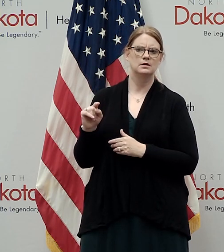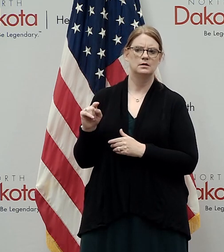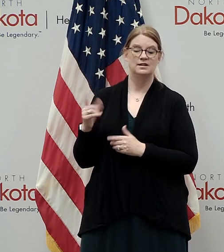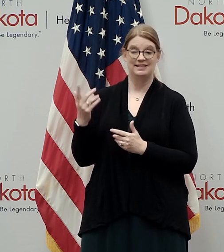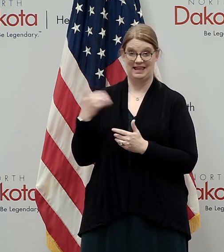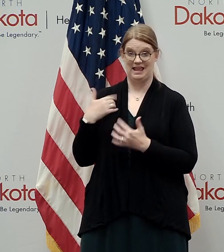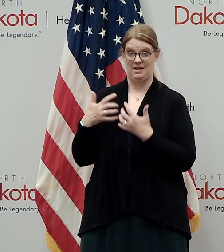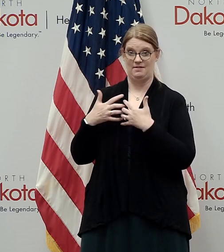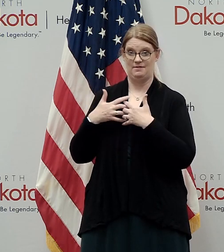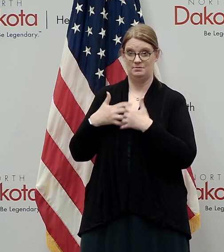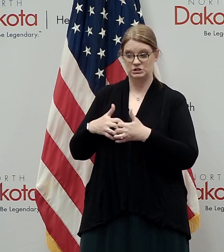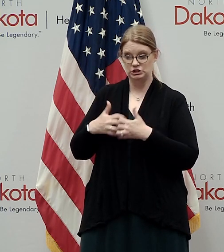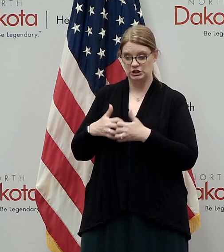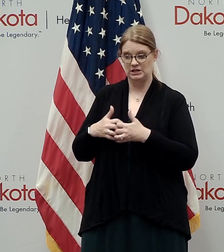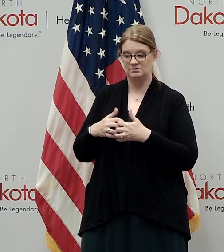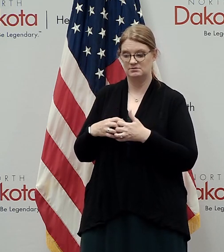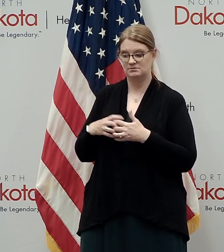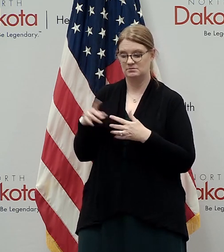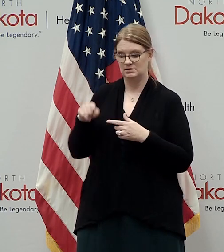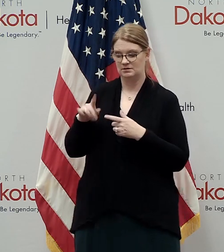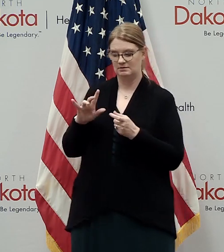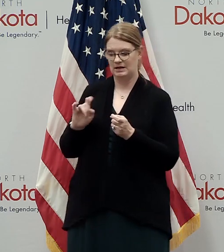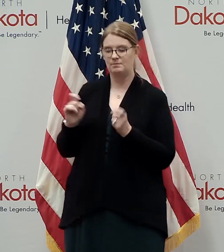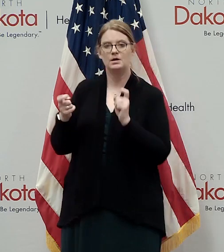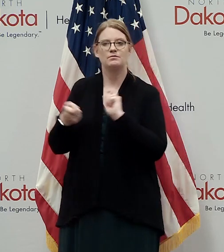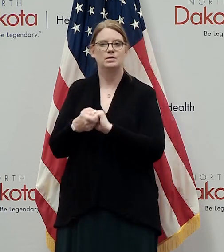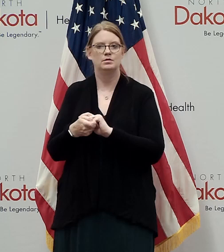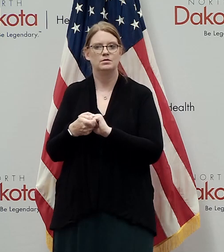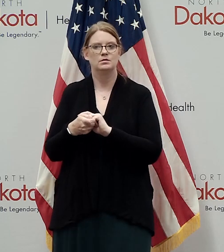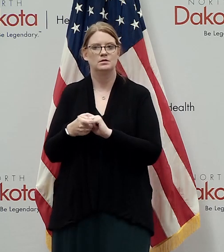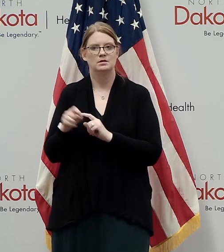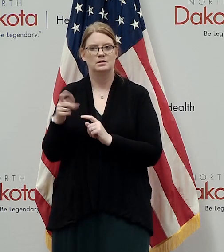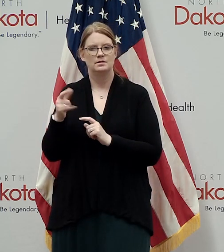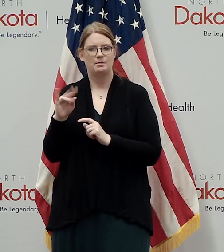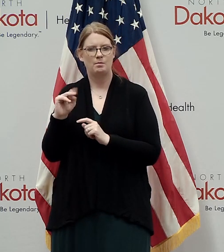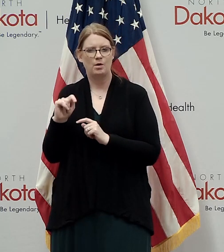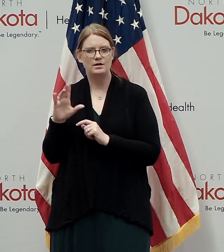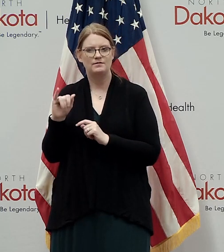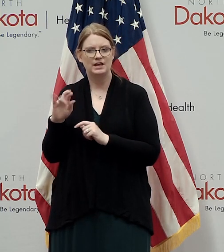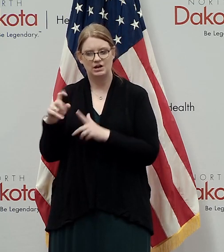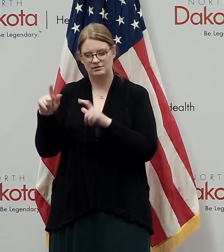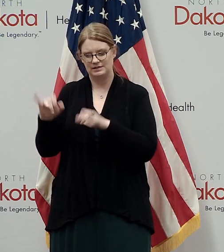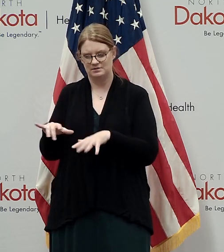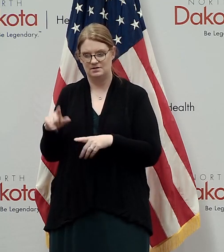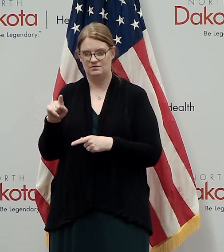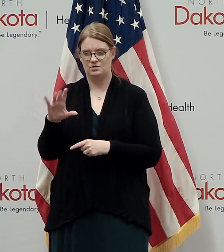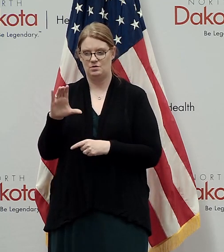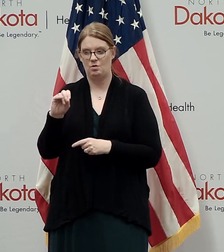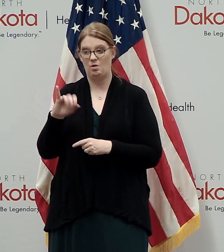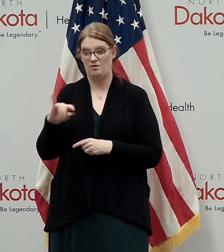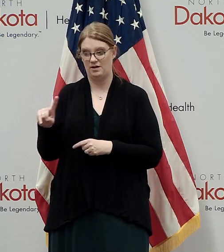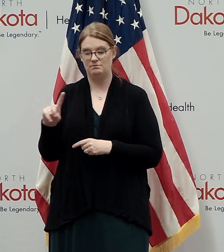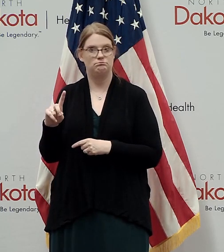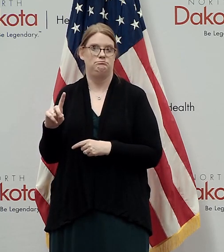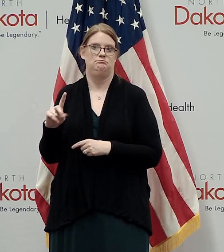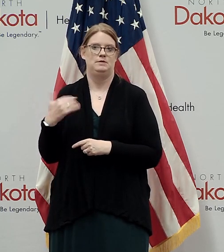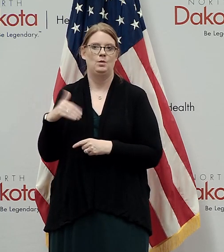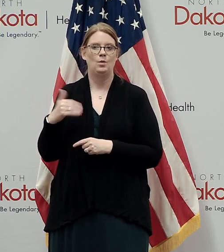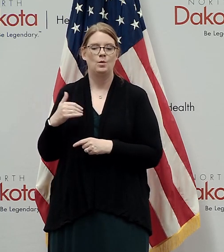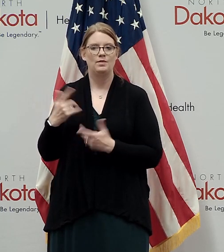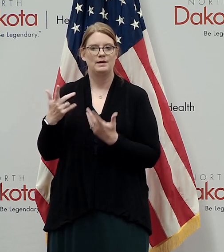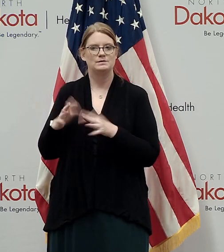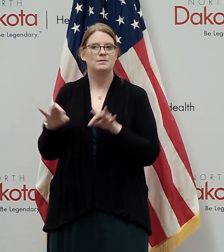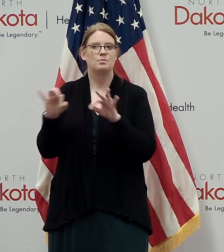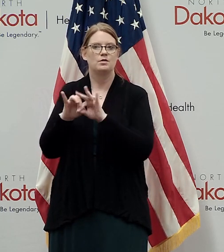existing machines that can be converted to do point-of-care testing for COVID was new news yesterday that came out of the